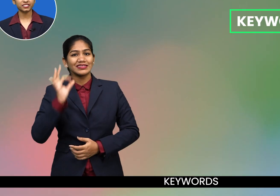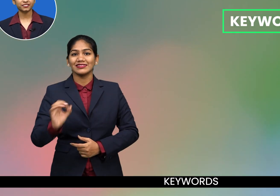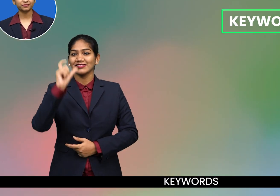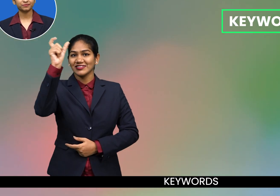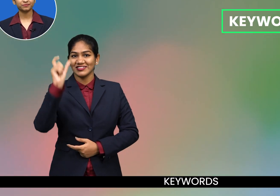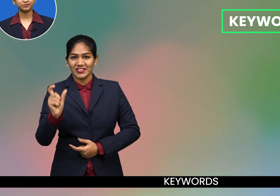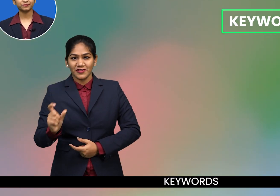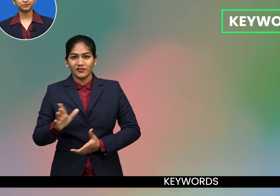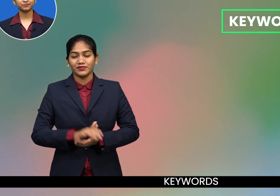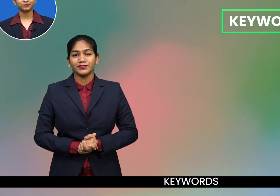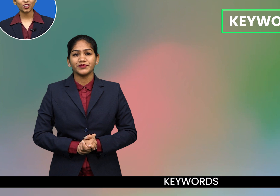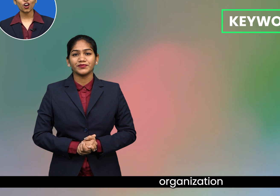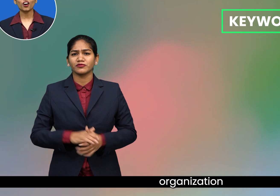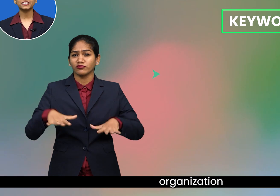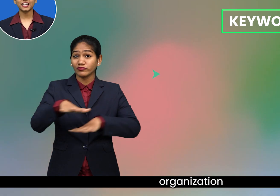Keywords: